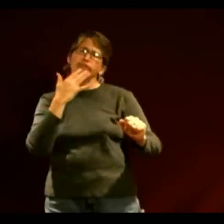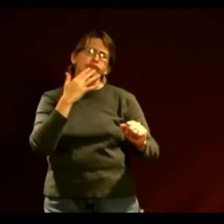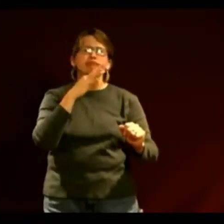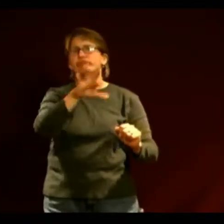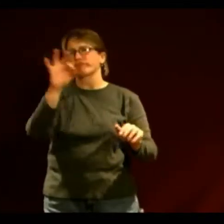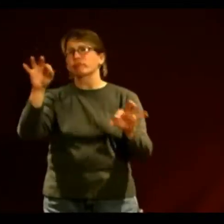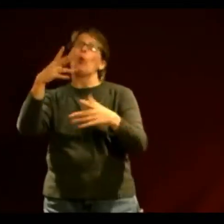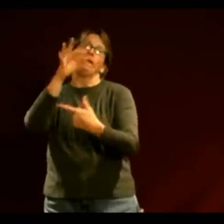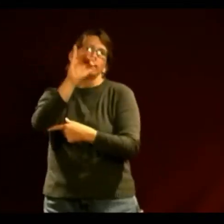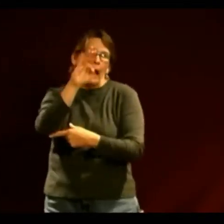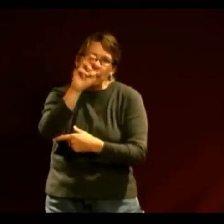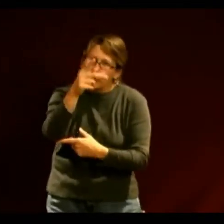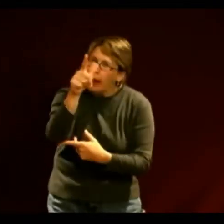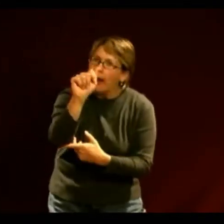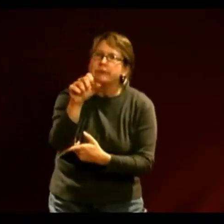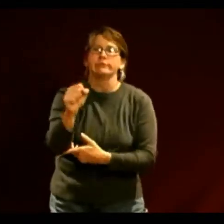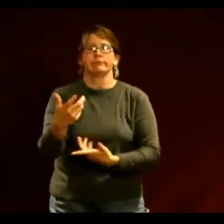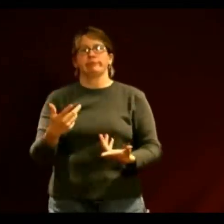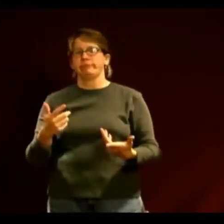a canoe. And our family does not have one,